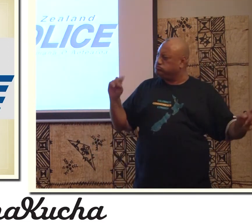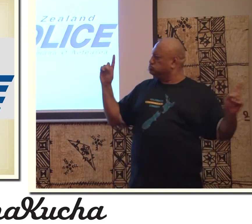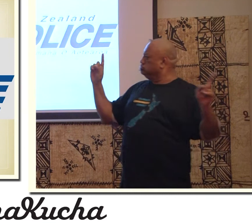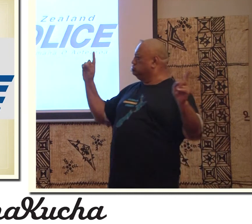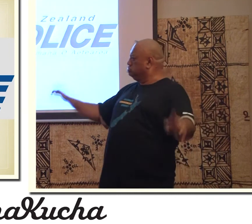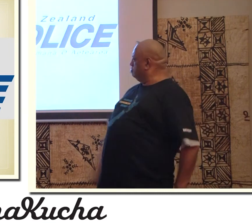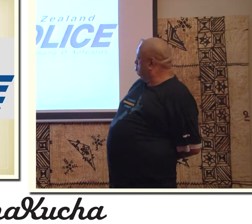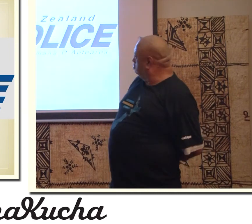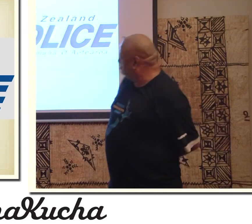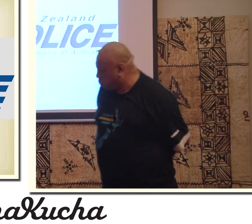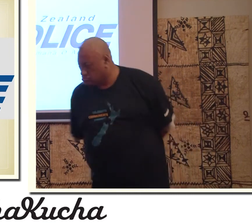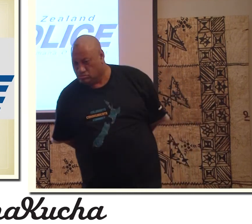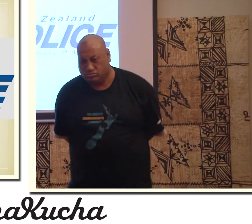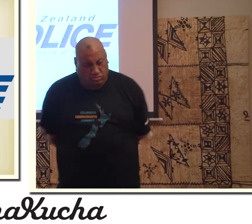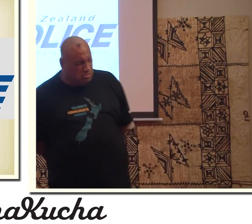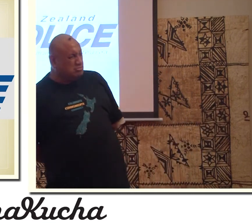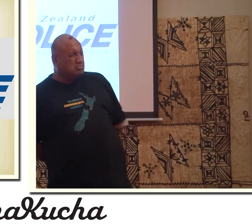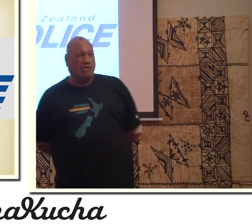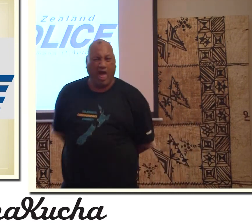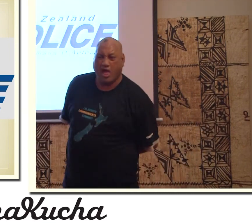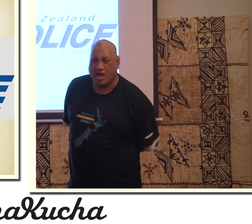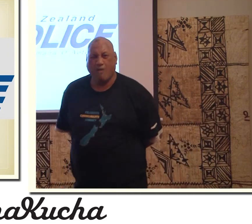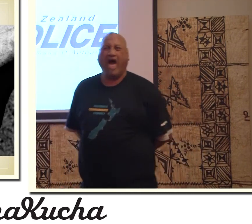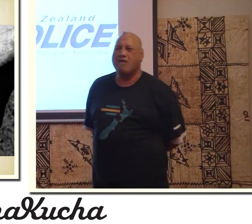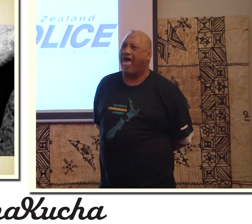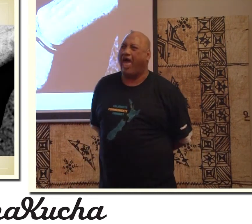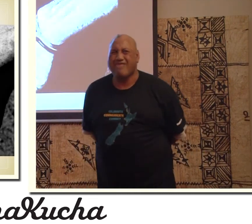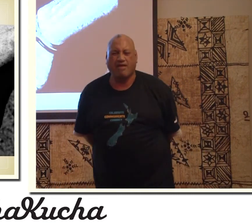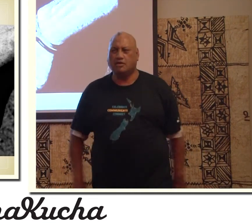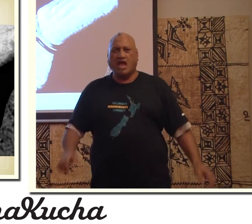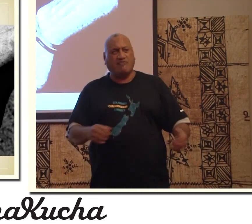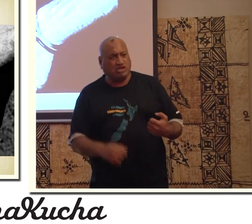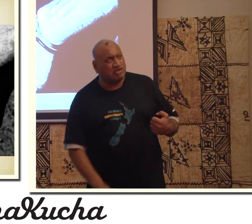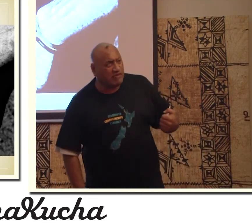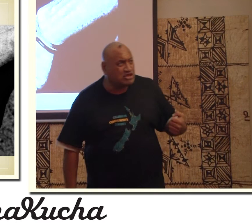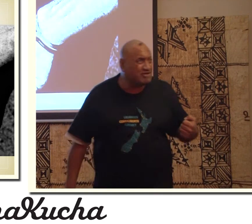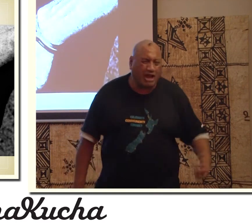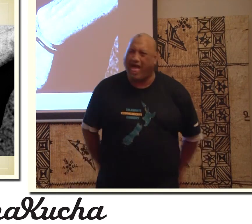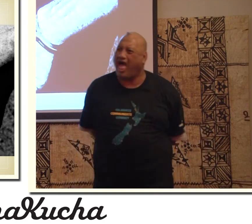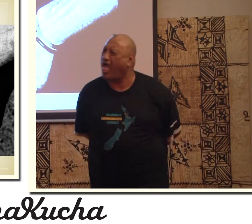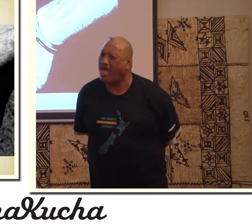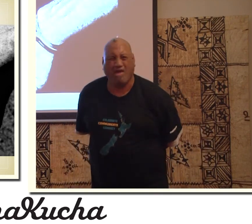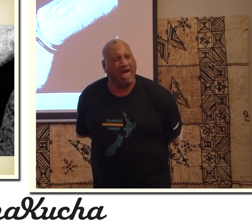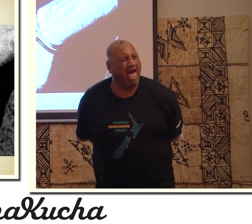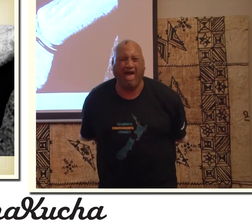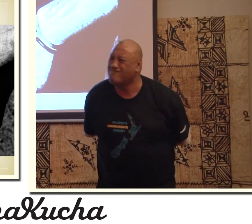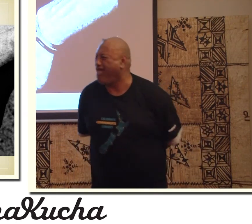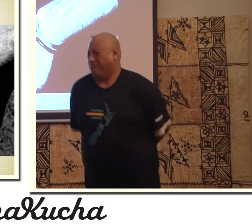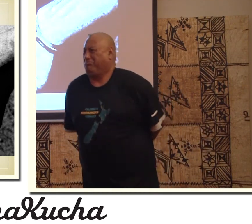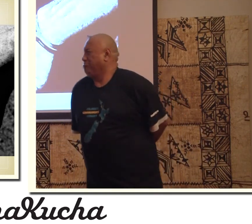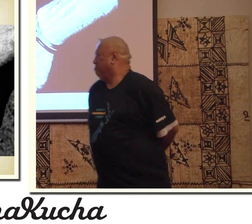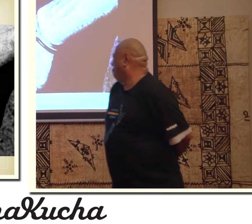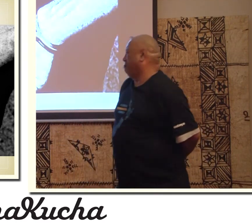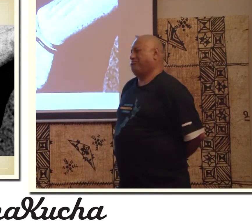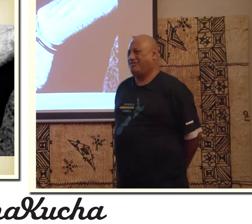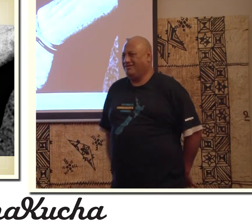out over there," and rang the police. And so we're just having a conversation. The police turn up and handcuffed me behind my back. And I'm trying to